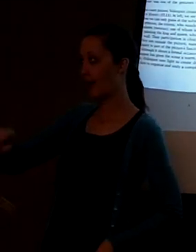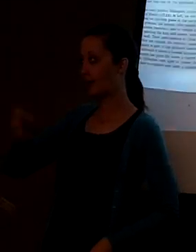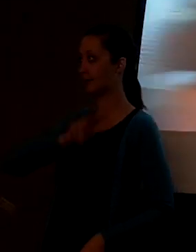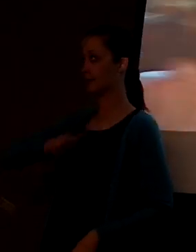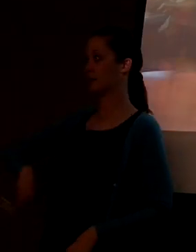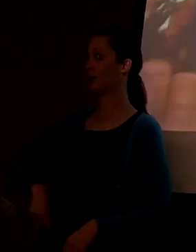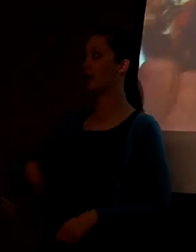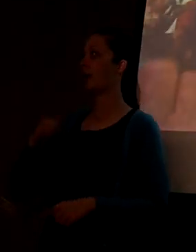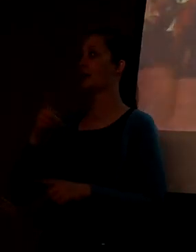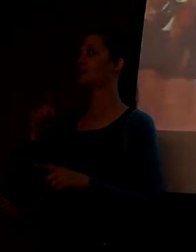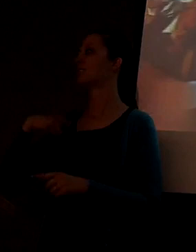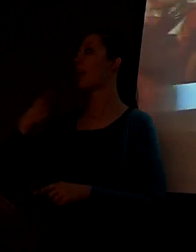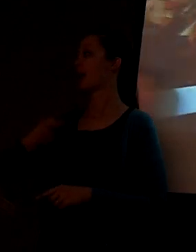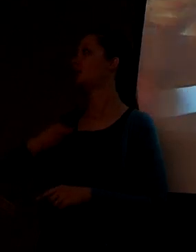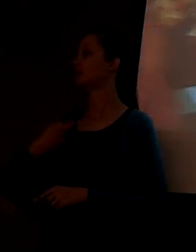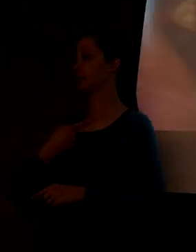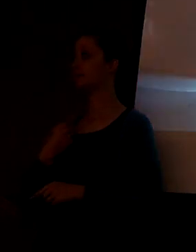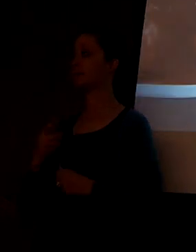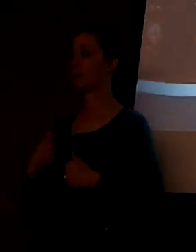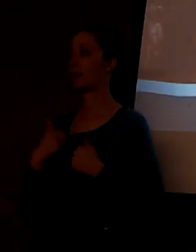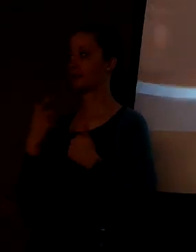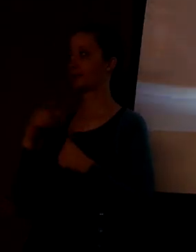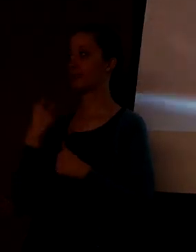in Spain.